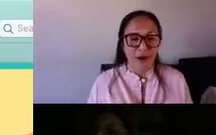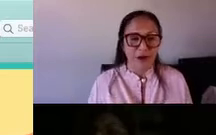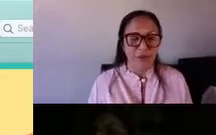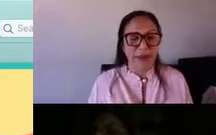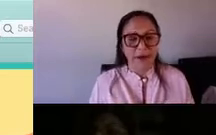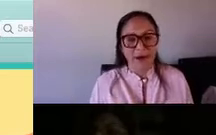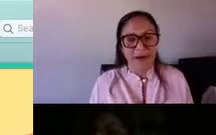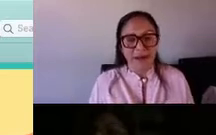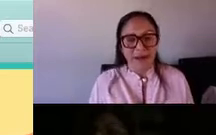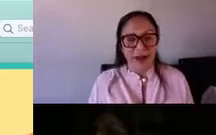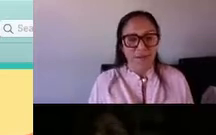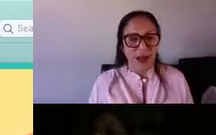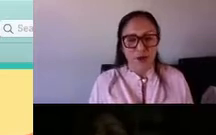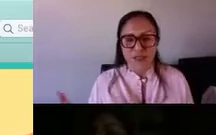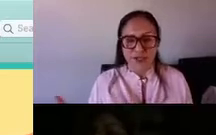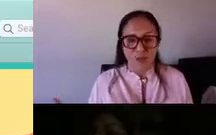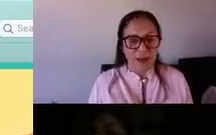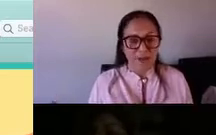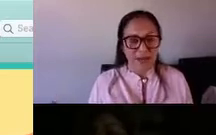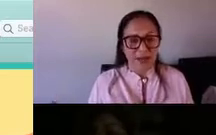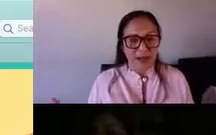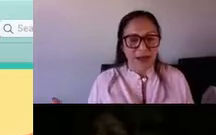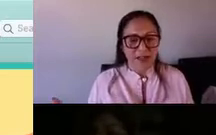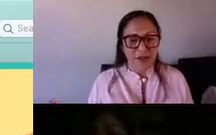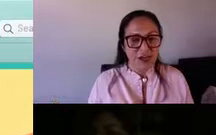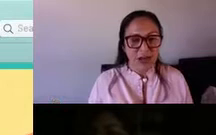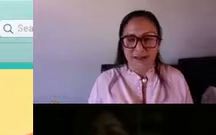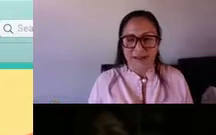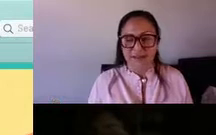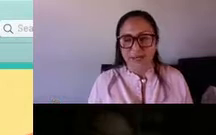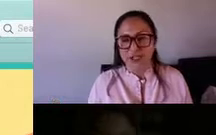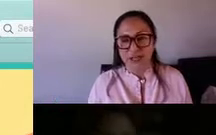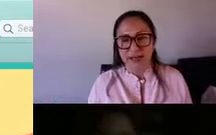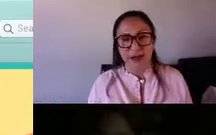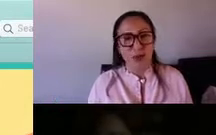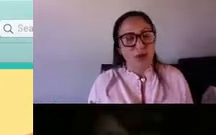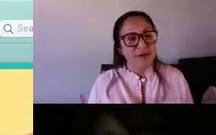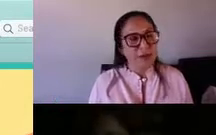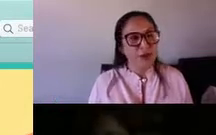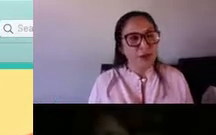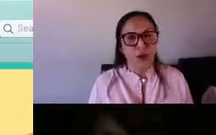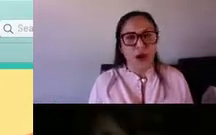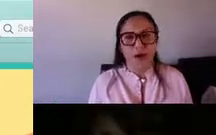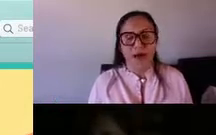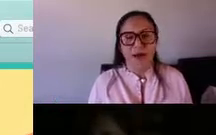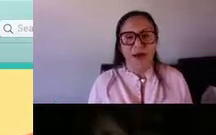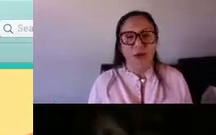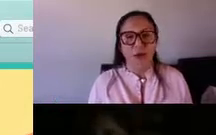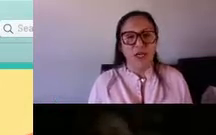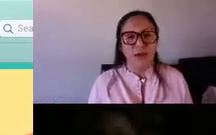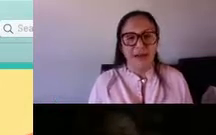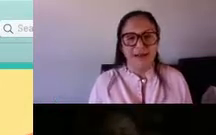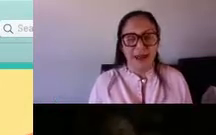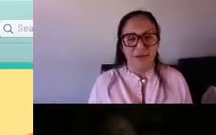Are you a parent? How old is your baby? Do you have a child that's speech delayed? Like, tell me who you are and